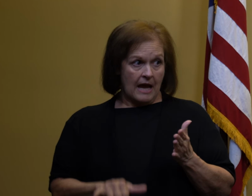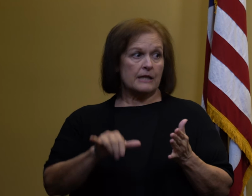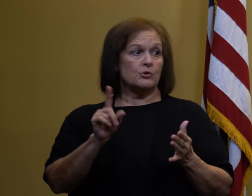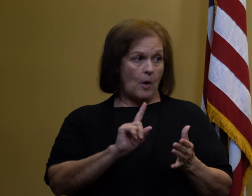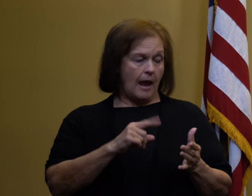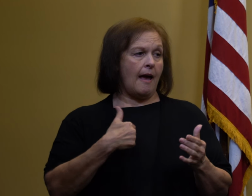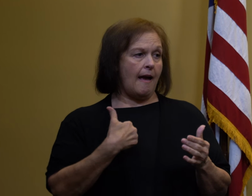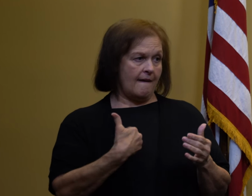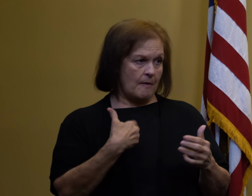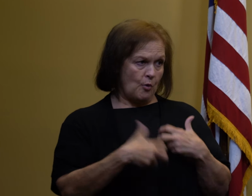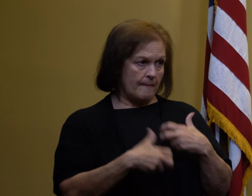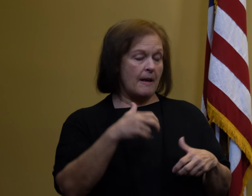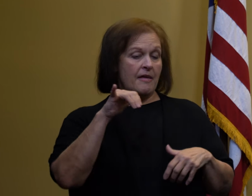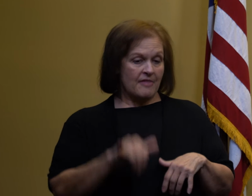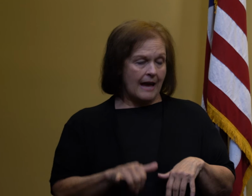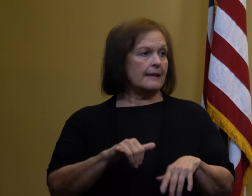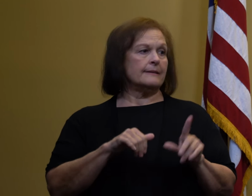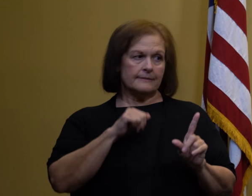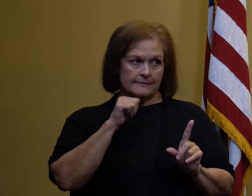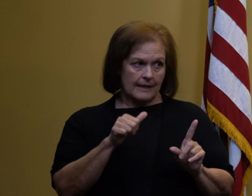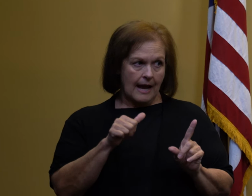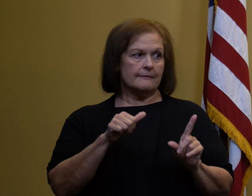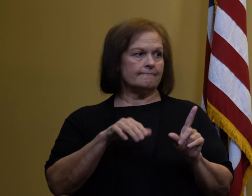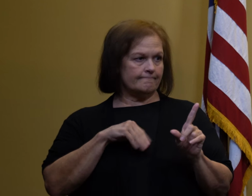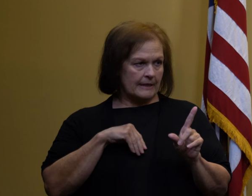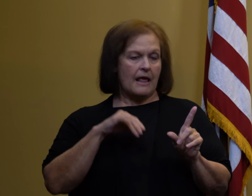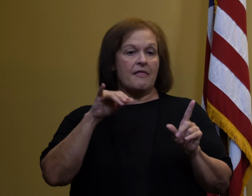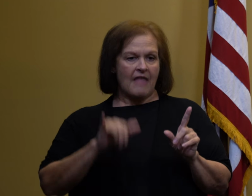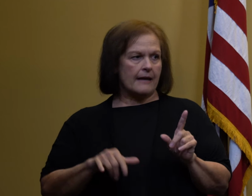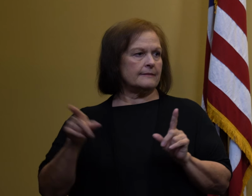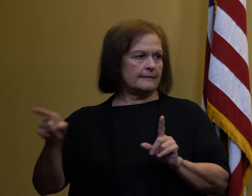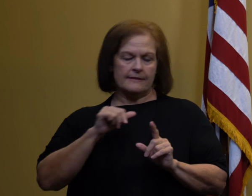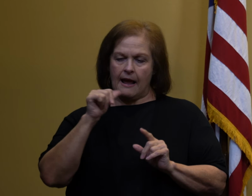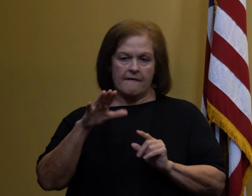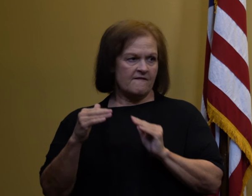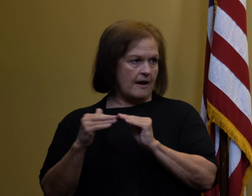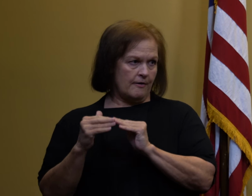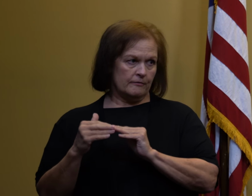is where I have a problem. That is unprecedented. That is bias. And